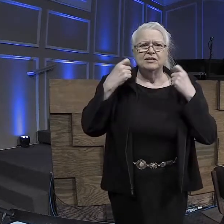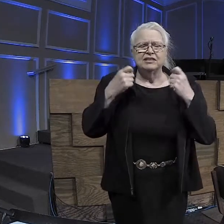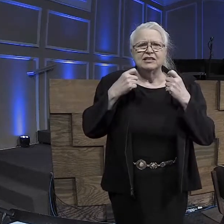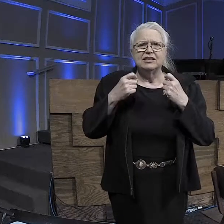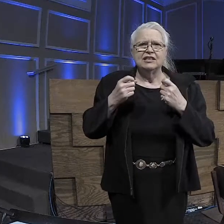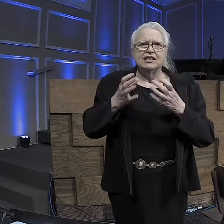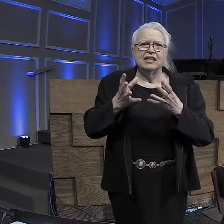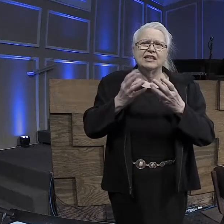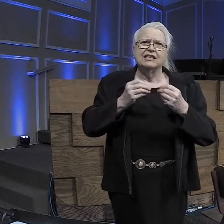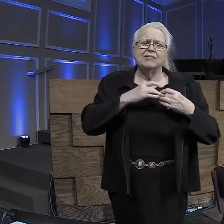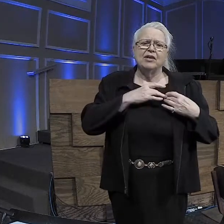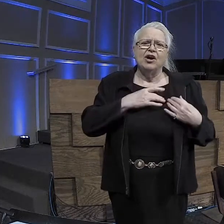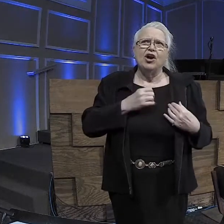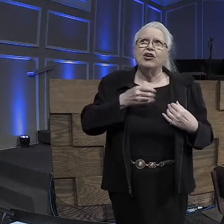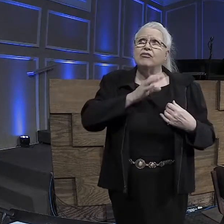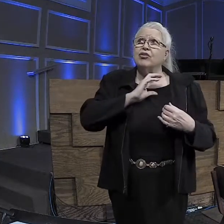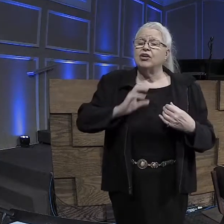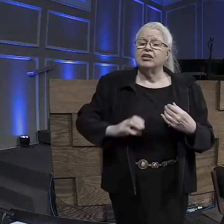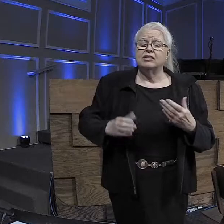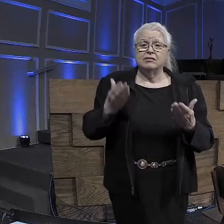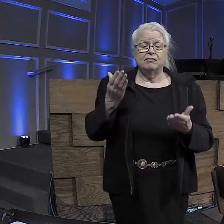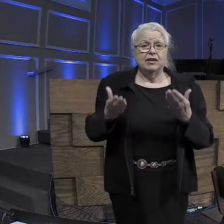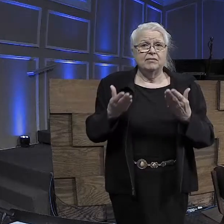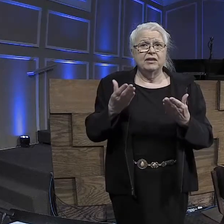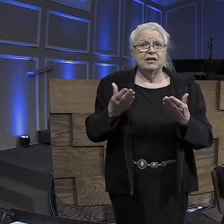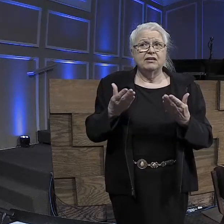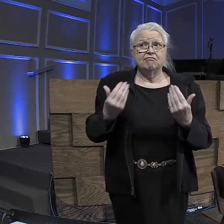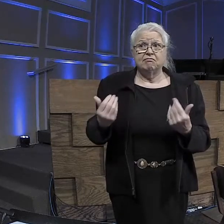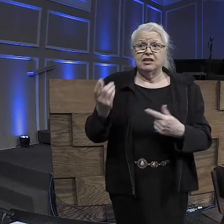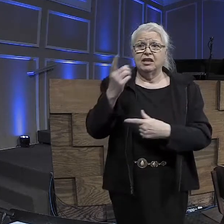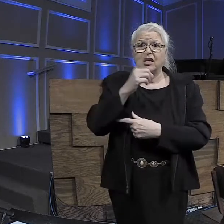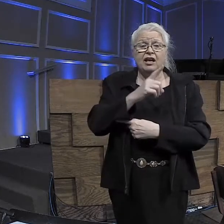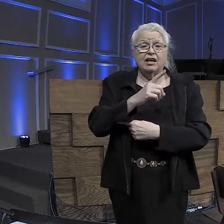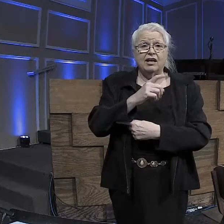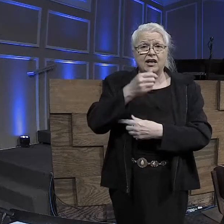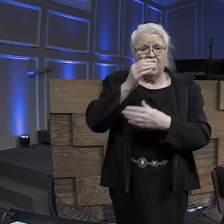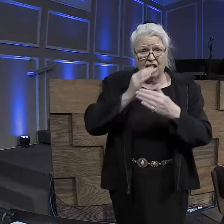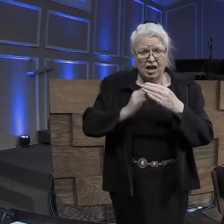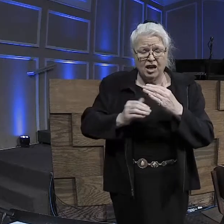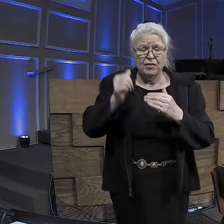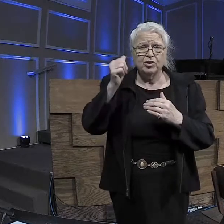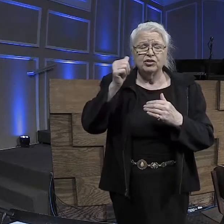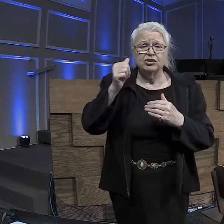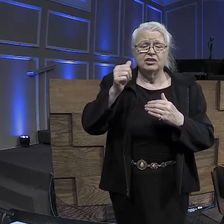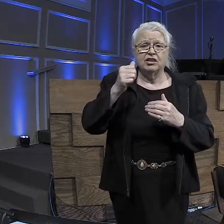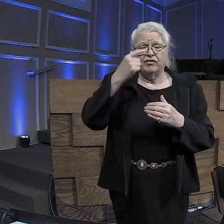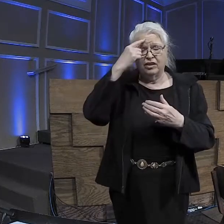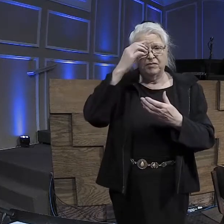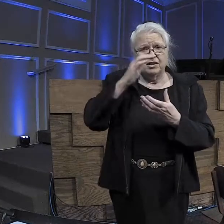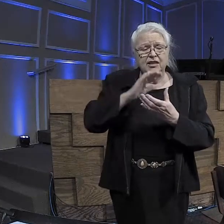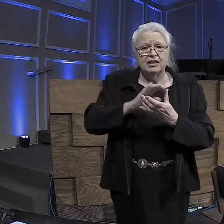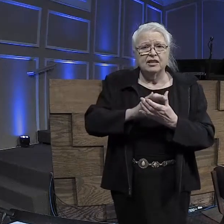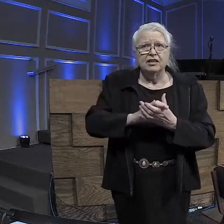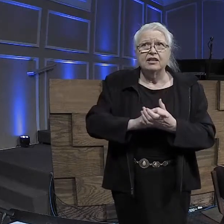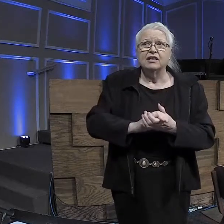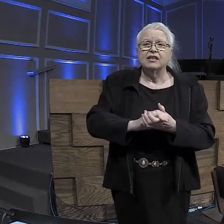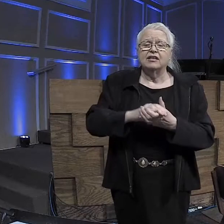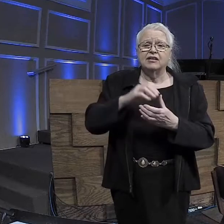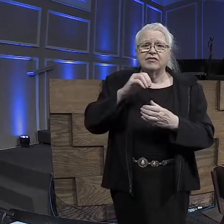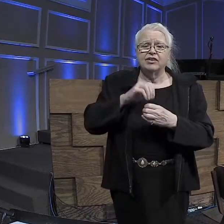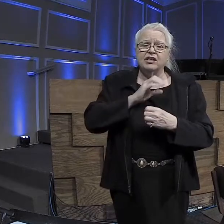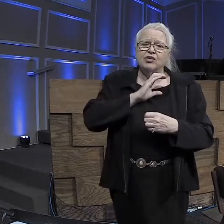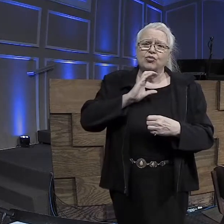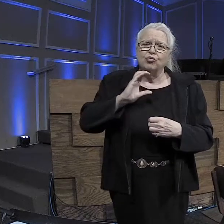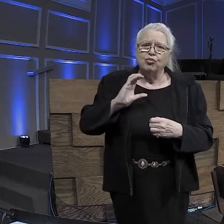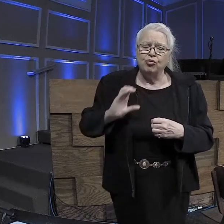day to humble yourself under the mighty hand of God and repent of your sins and believe in